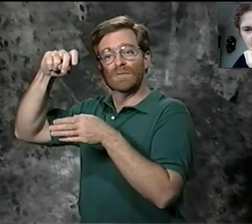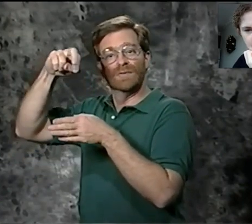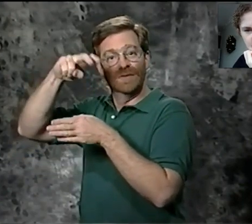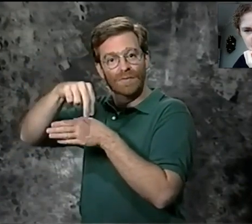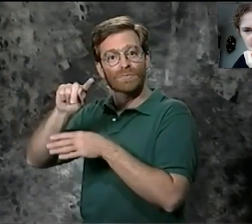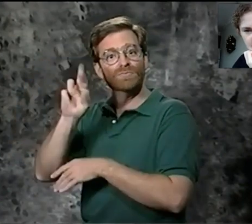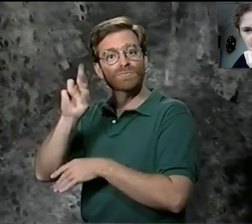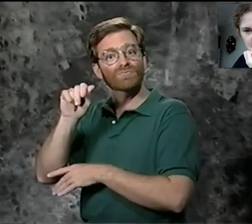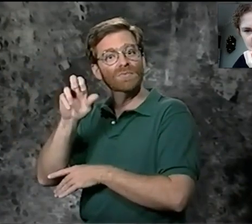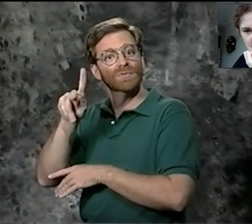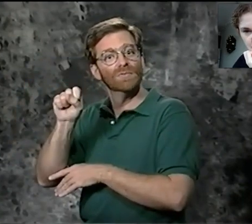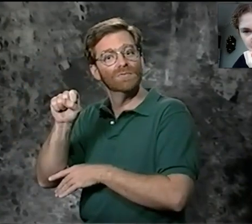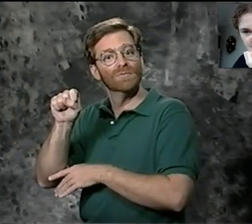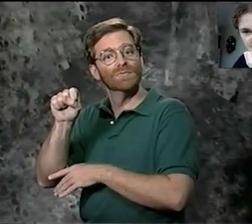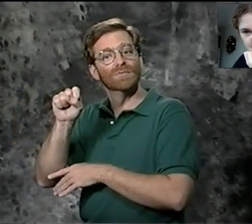stops, and you can get off and explore the city.